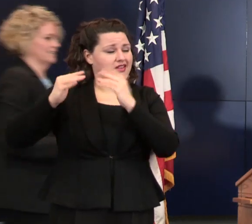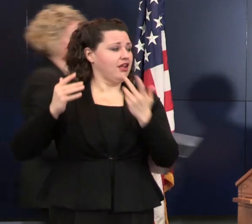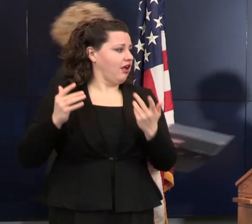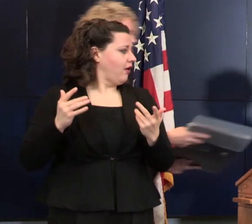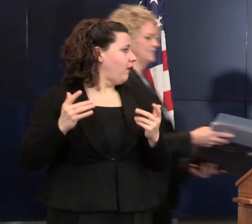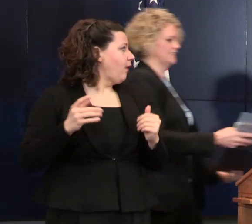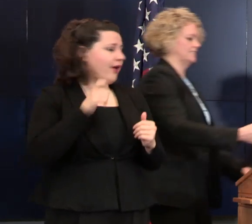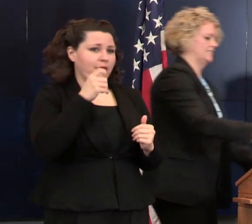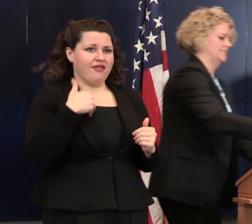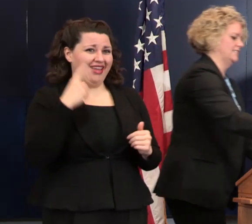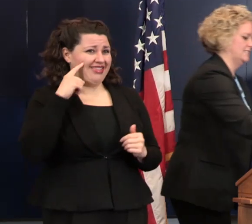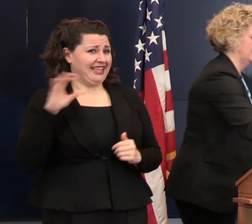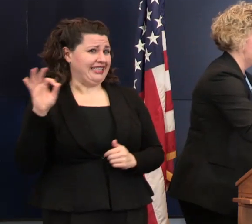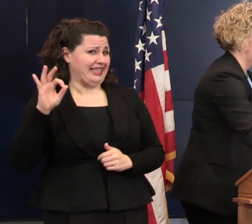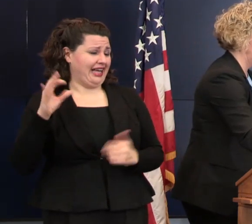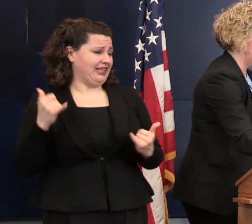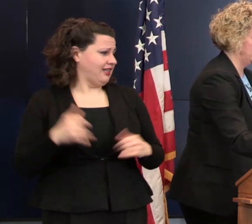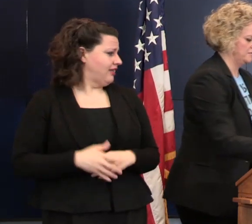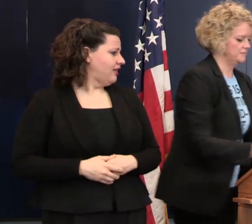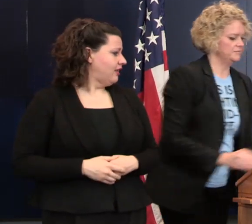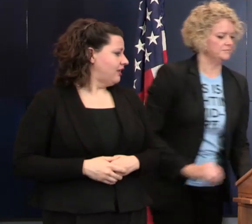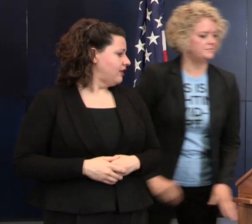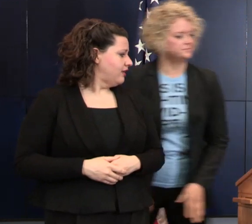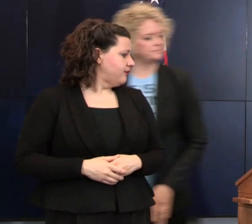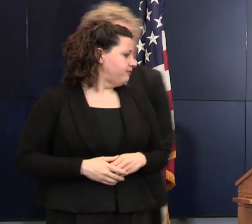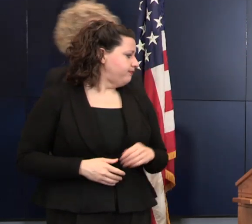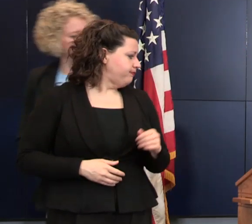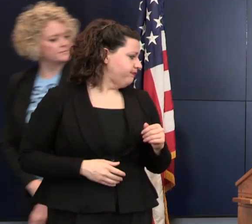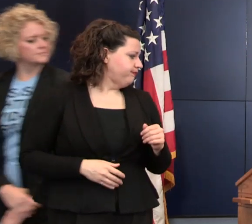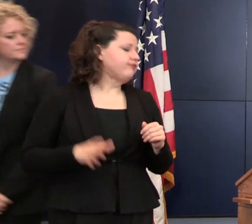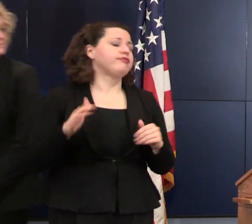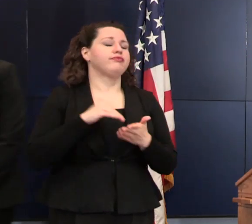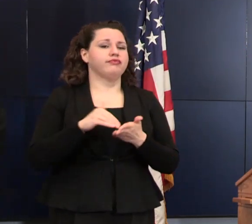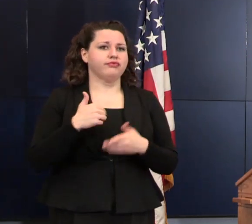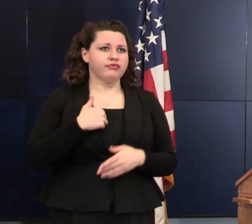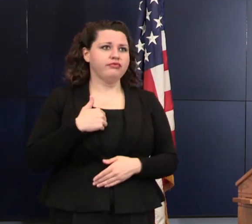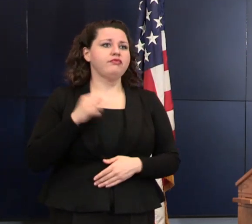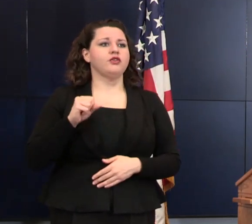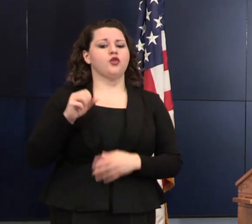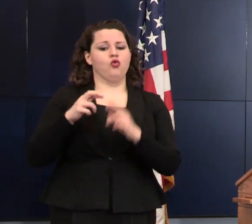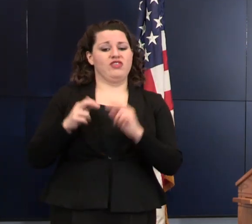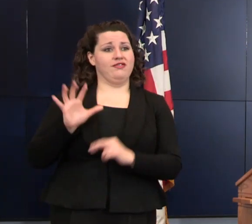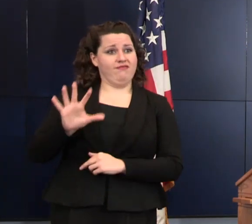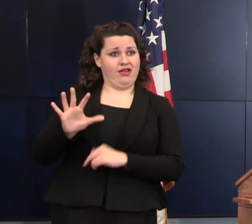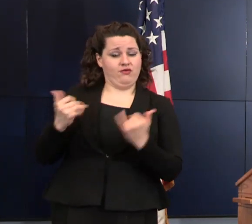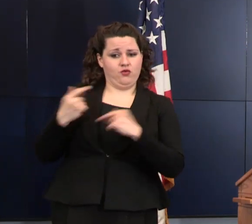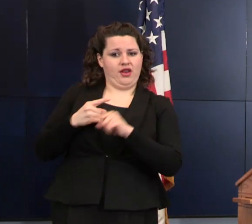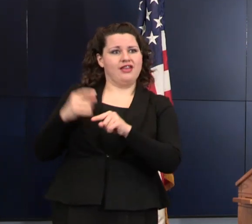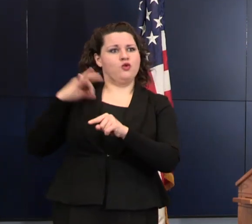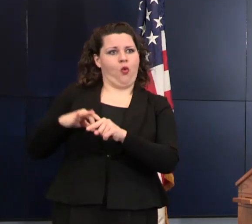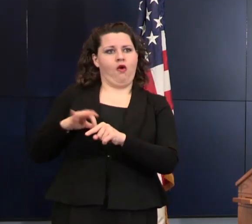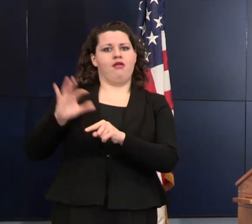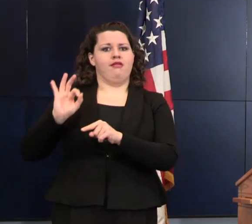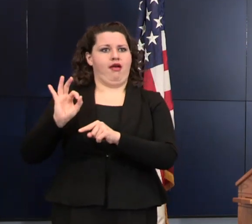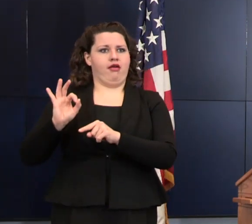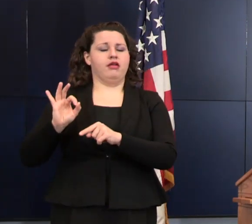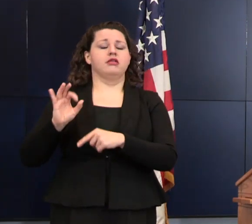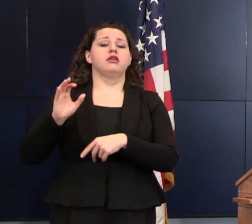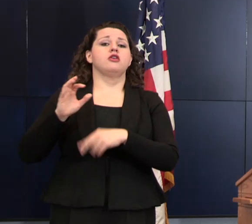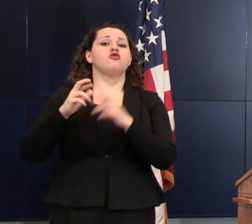does. Okay, I think they're a 9. Yeah, okay. So, no, excuse me. So Region 5 as of today is a 9.